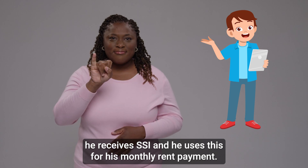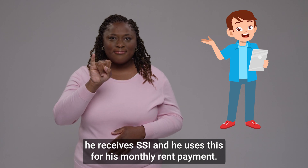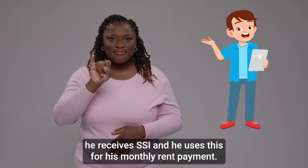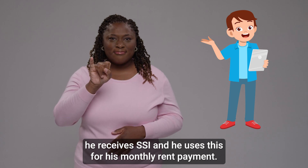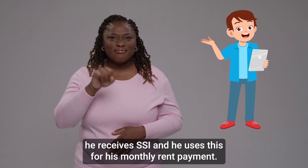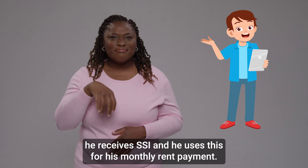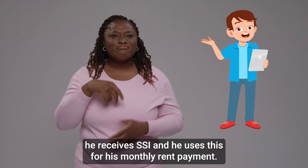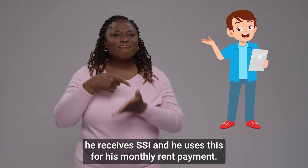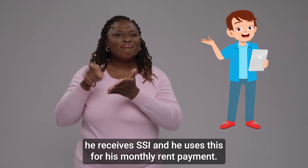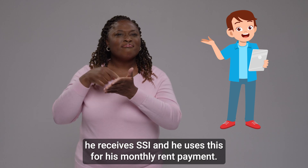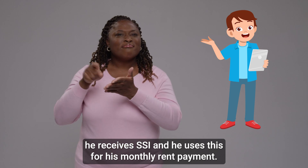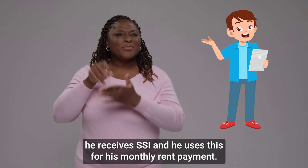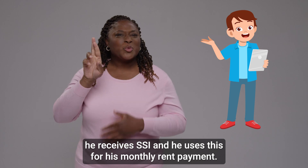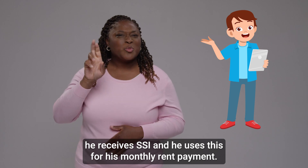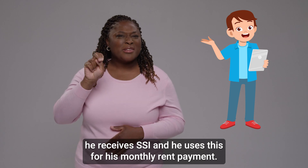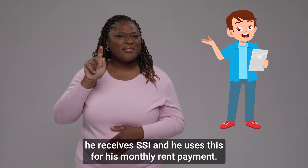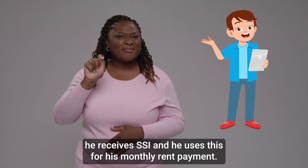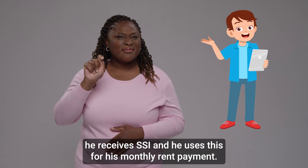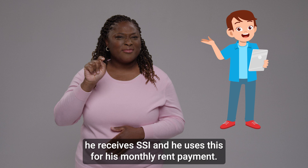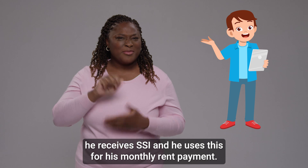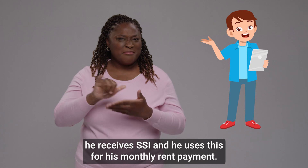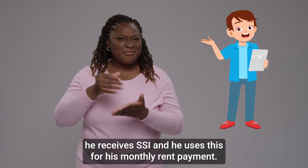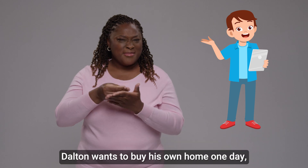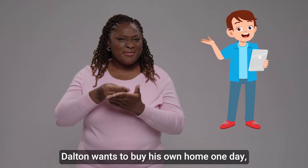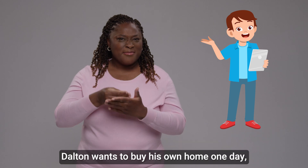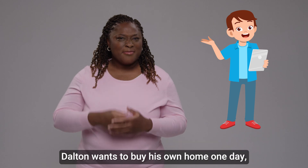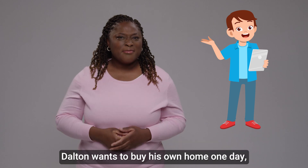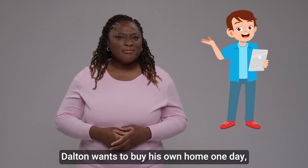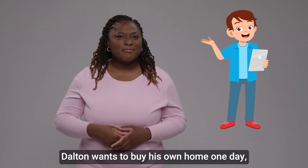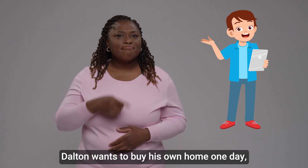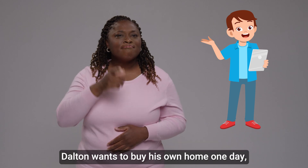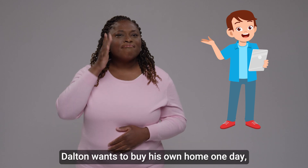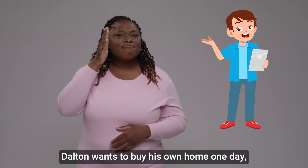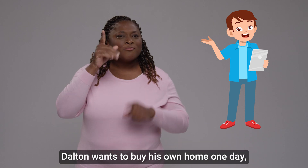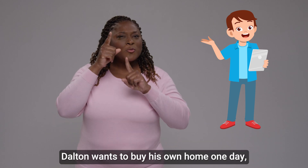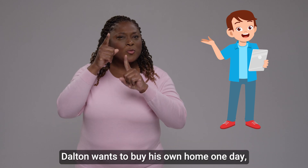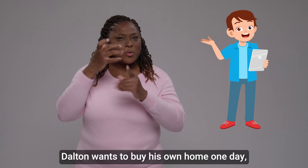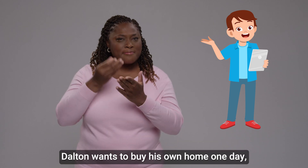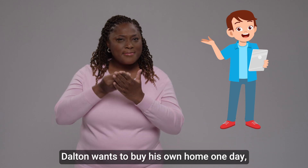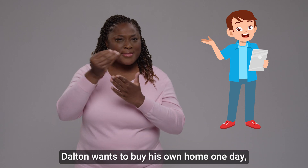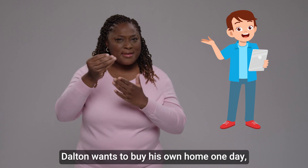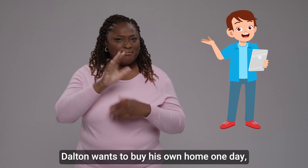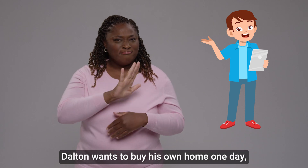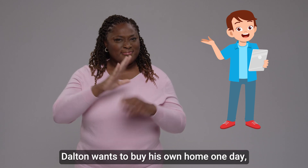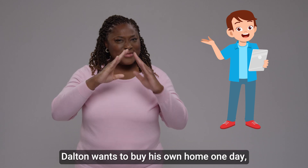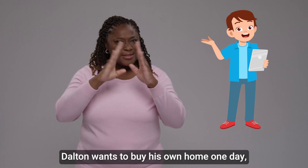and he uses this for his monthly rent payment. Dalton wants to buy his own home one day, but because he's